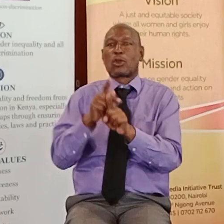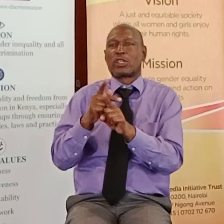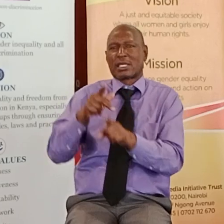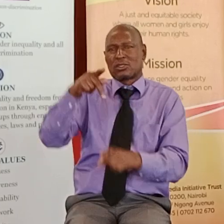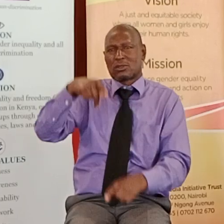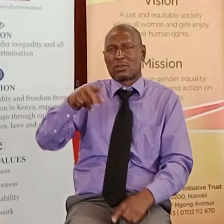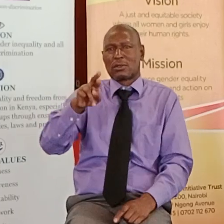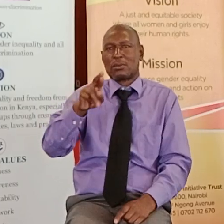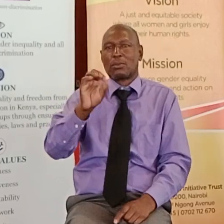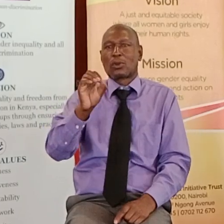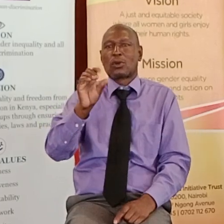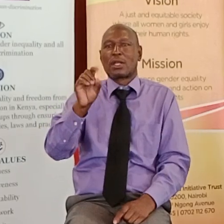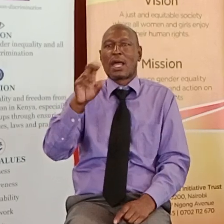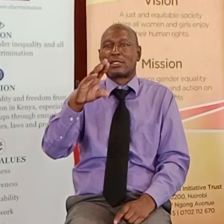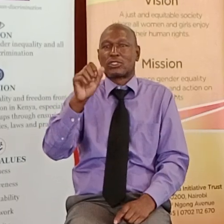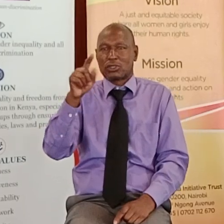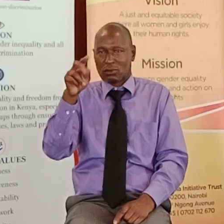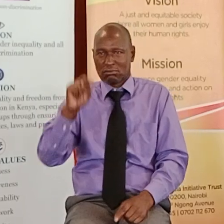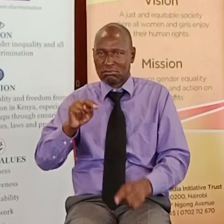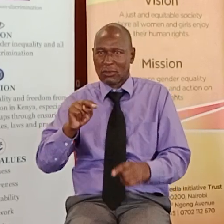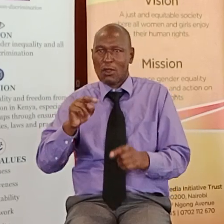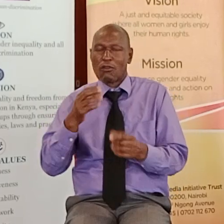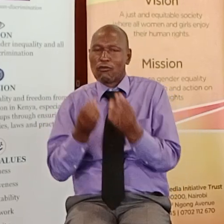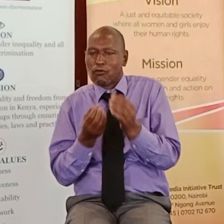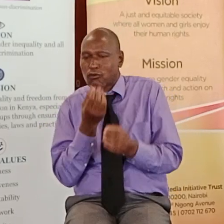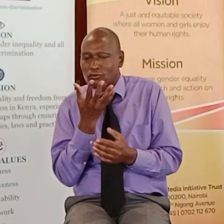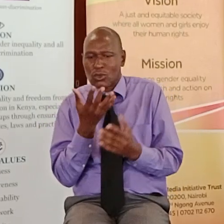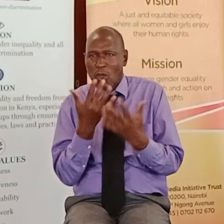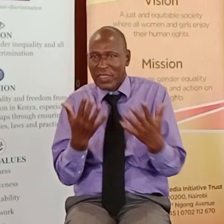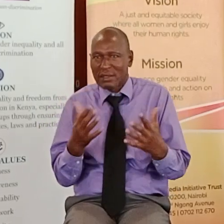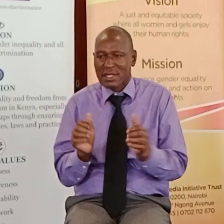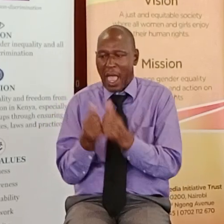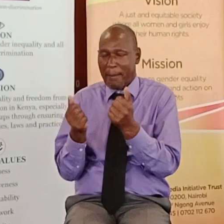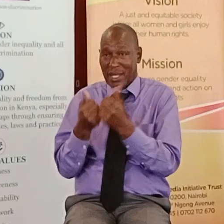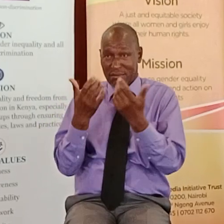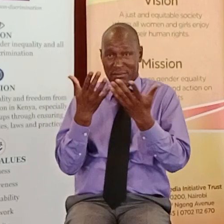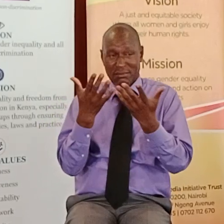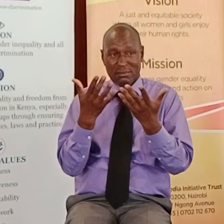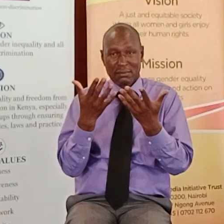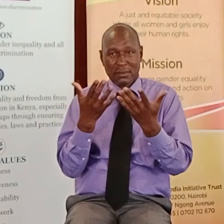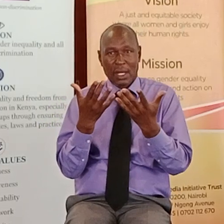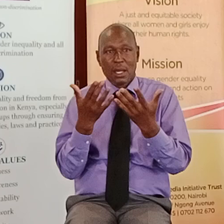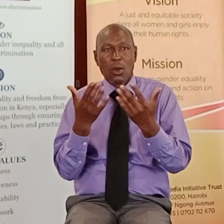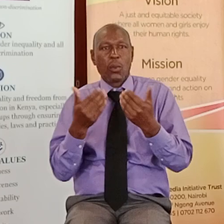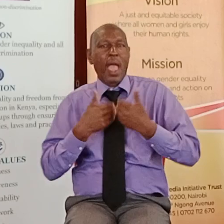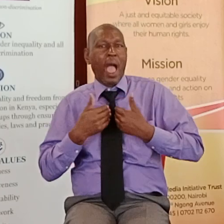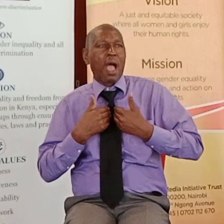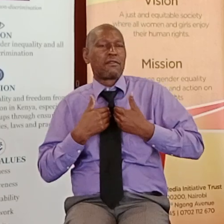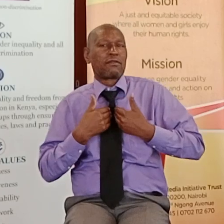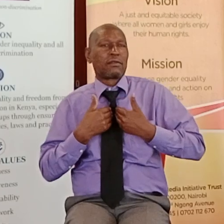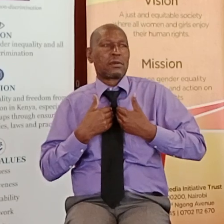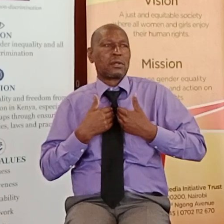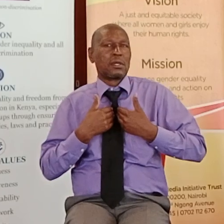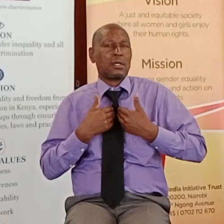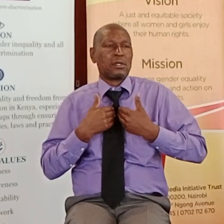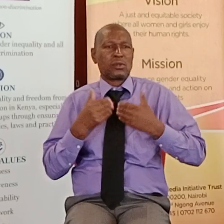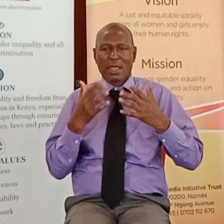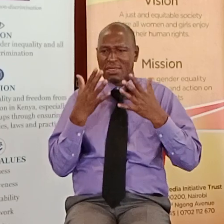conversation. So we might greatly miss out on the challenges, we might greatly miss out on the solutions